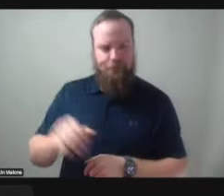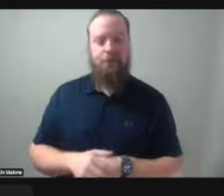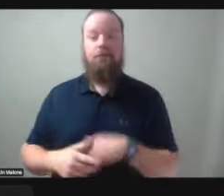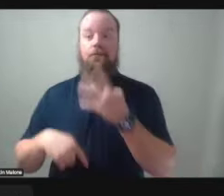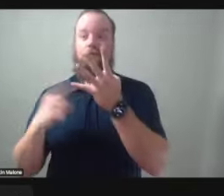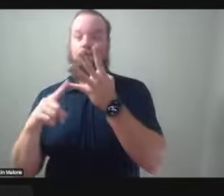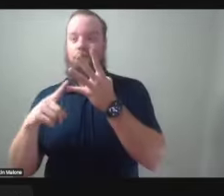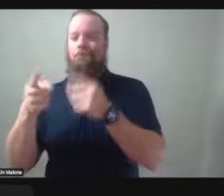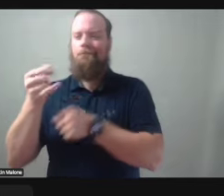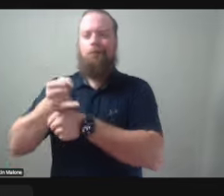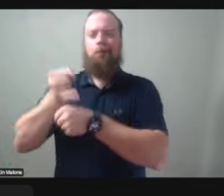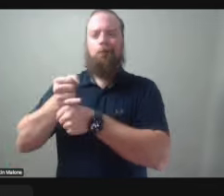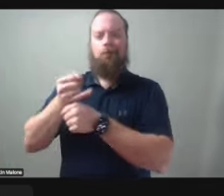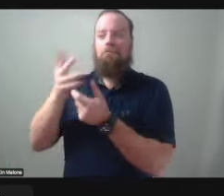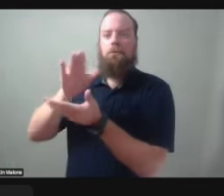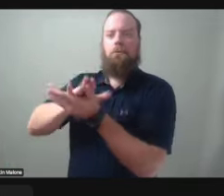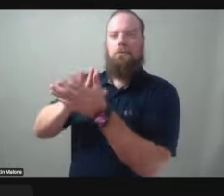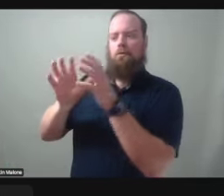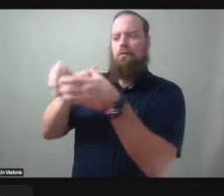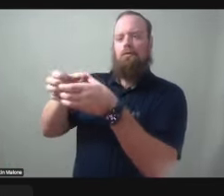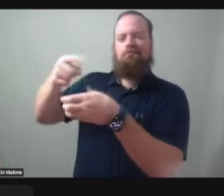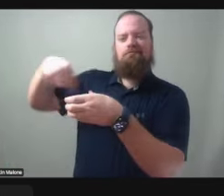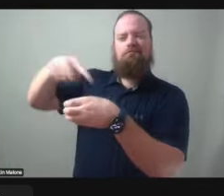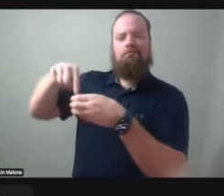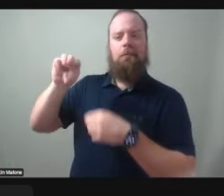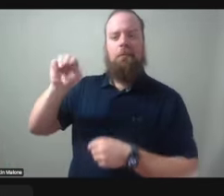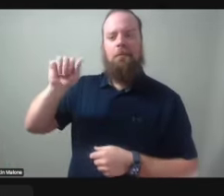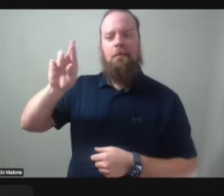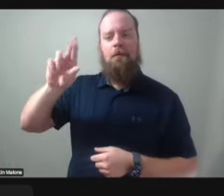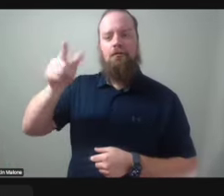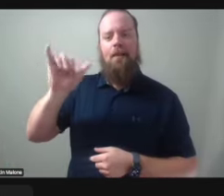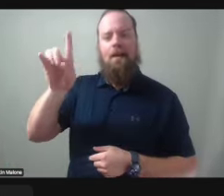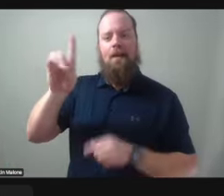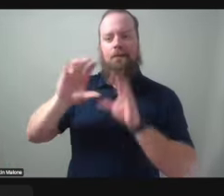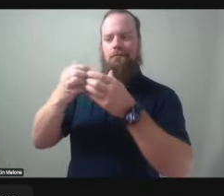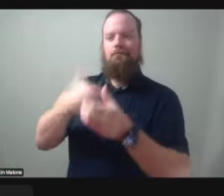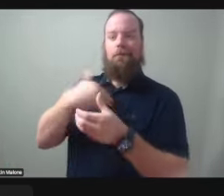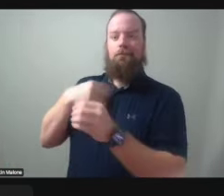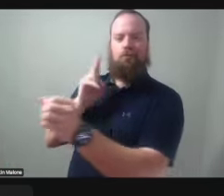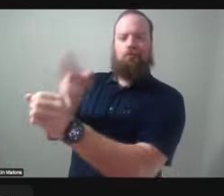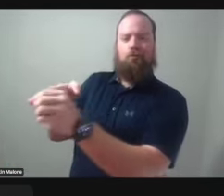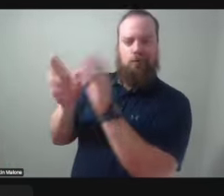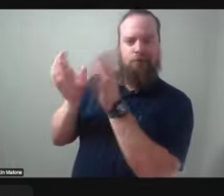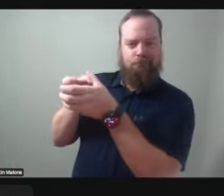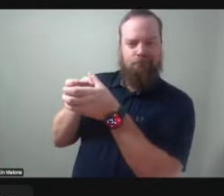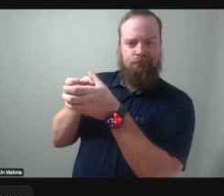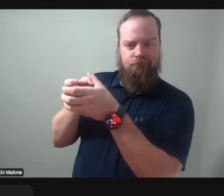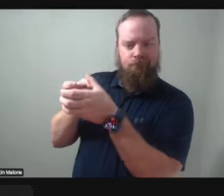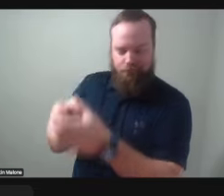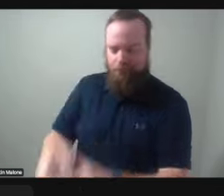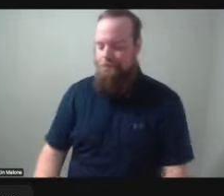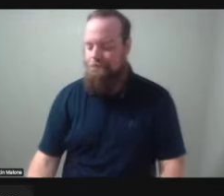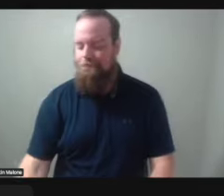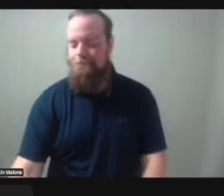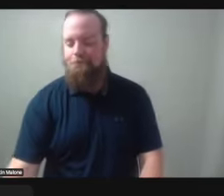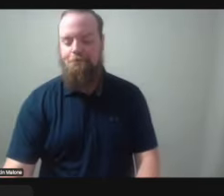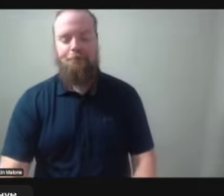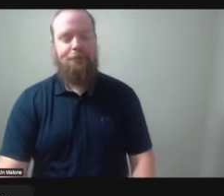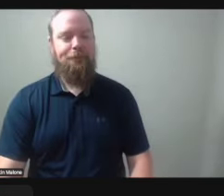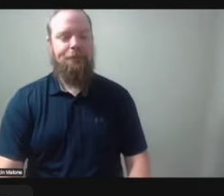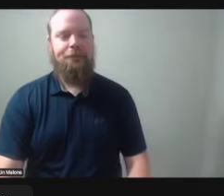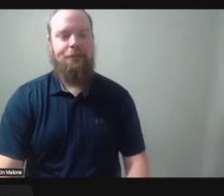they must have traditions and norms, as well as institutes where the marginalized community members can